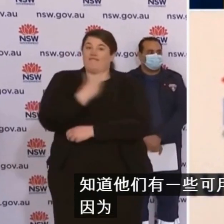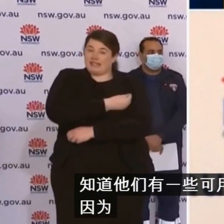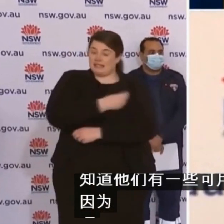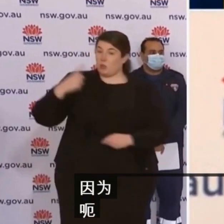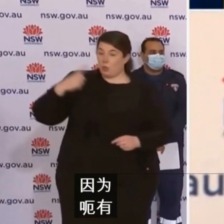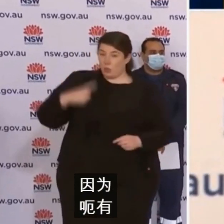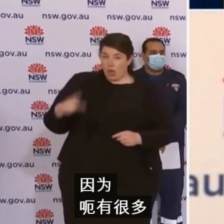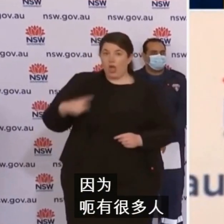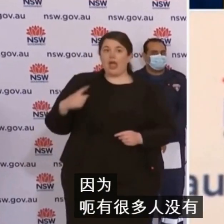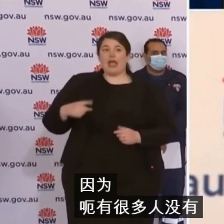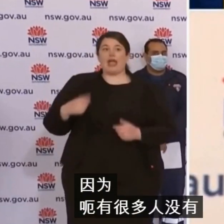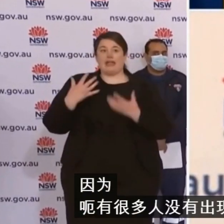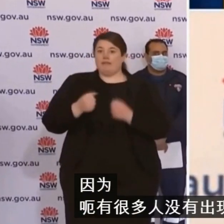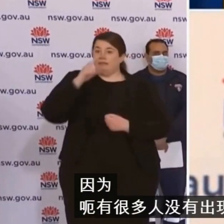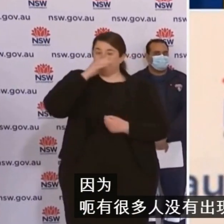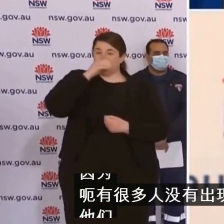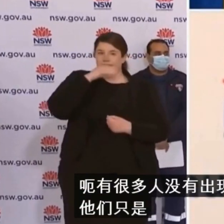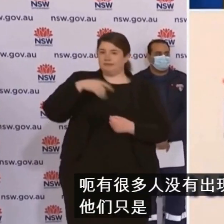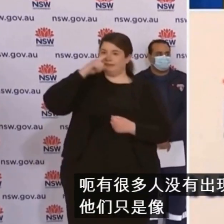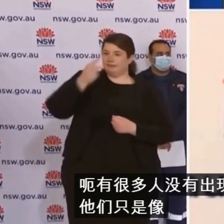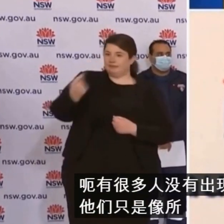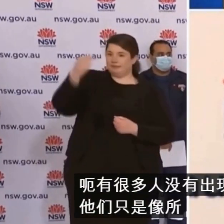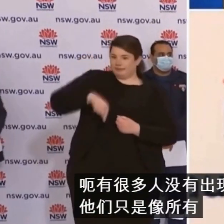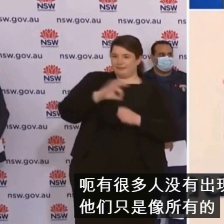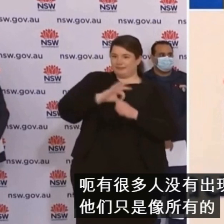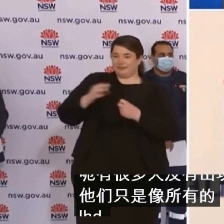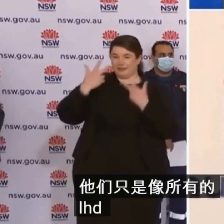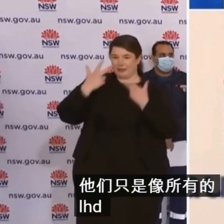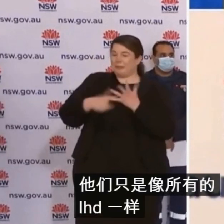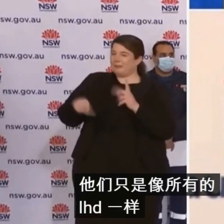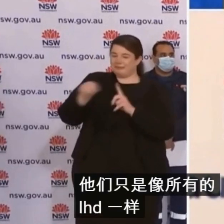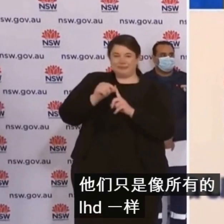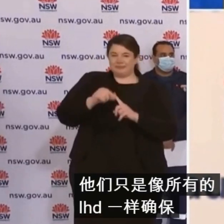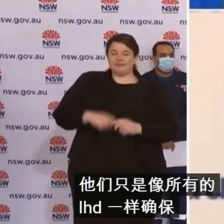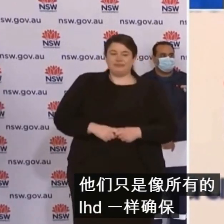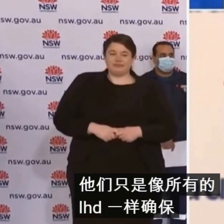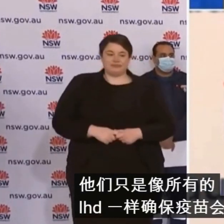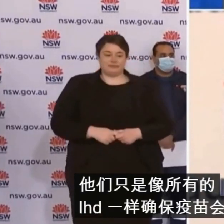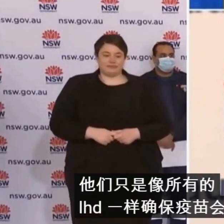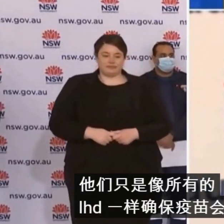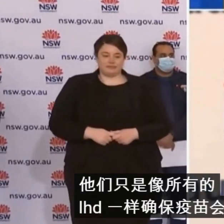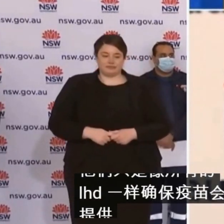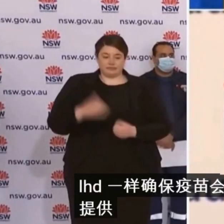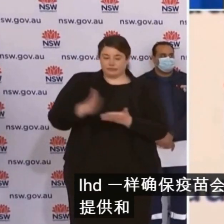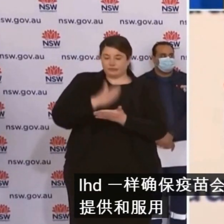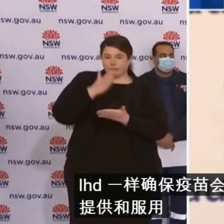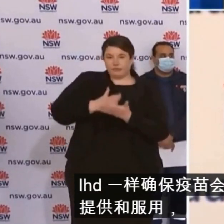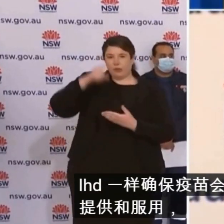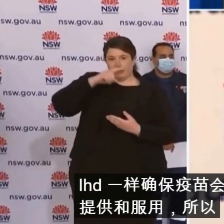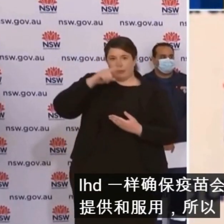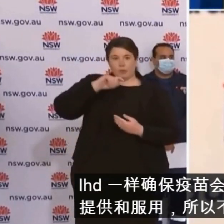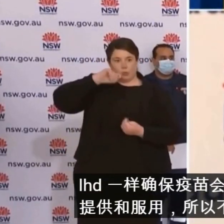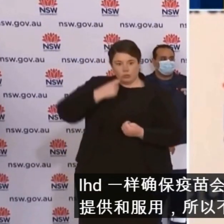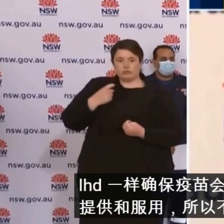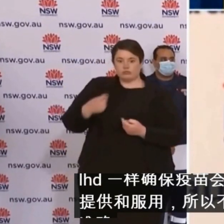because there were a number of no-shows. So they're just making sure, as all of the LHDs do, that the vaccine would be offered and taken up.